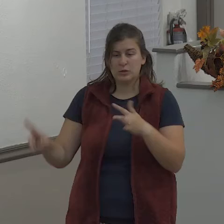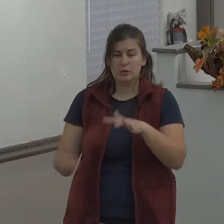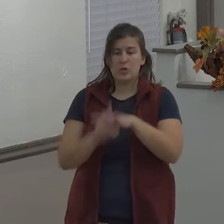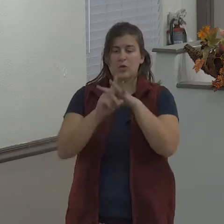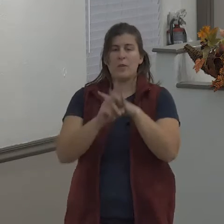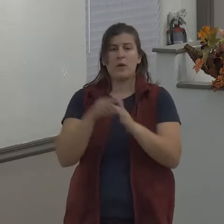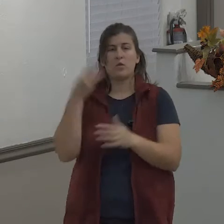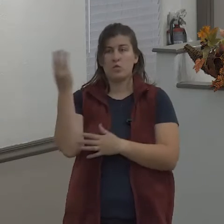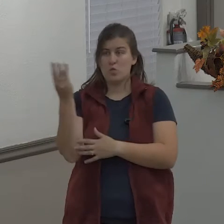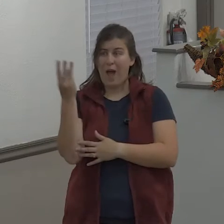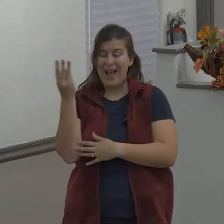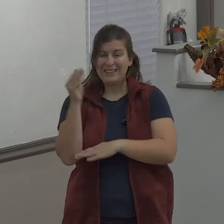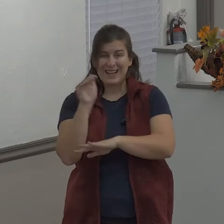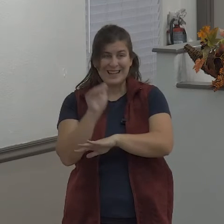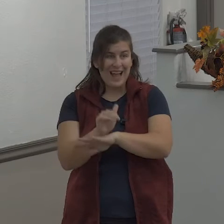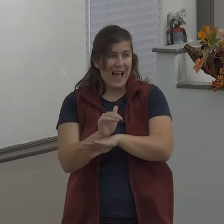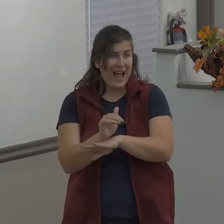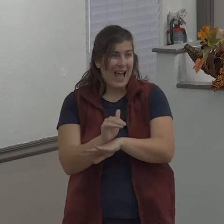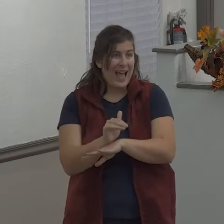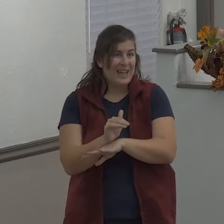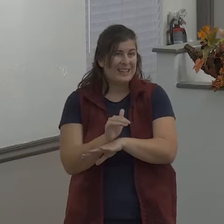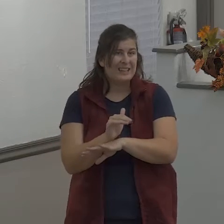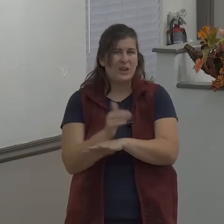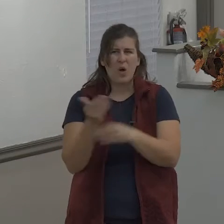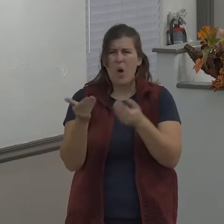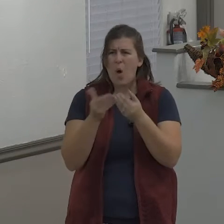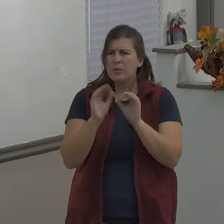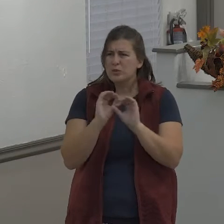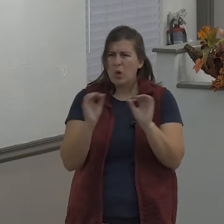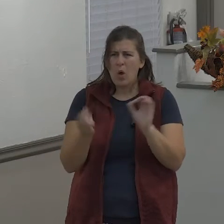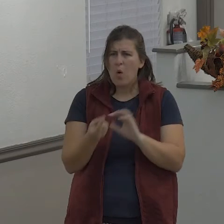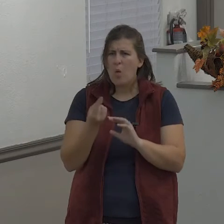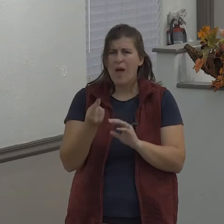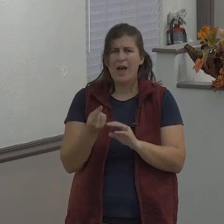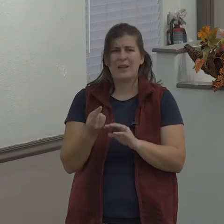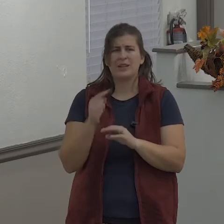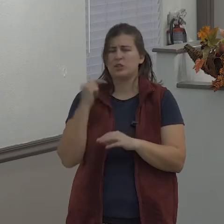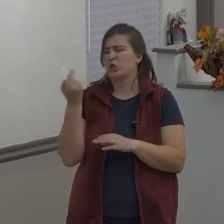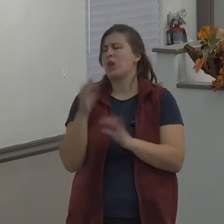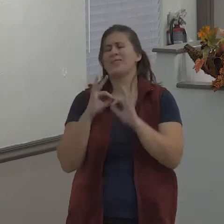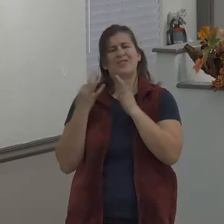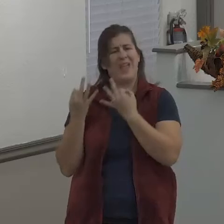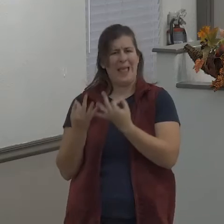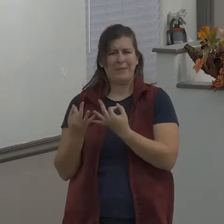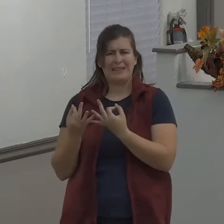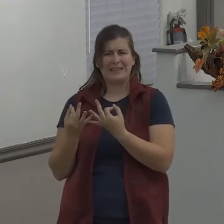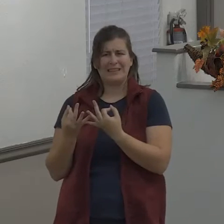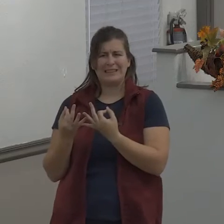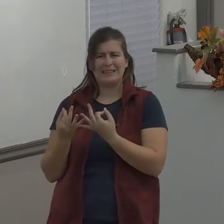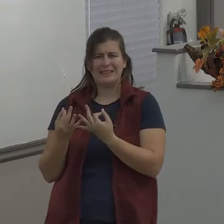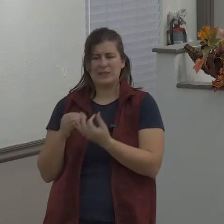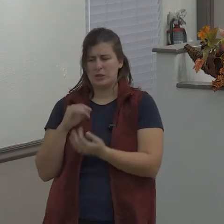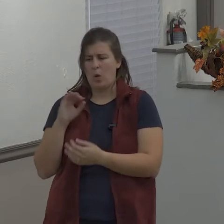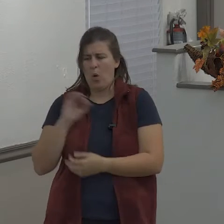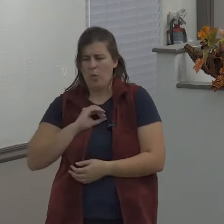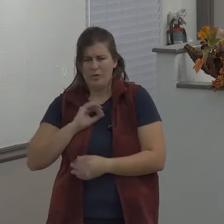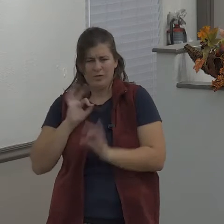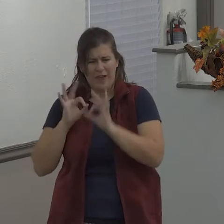He shows up on Wednesday and there's hardly anybody beyond his own family there.